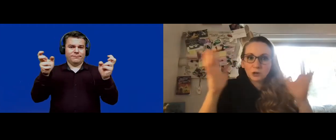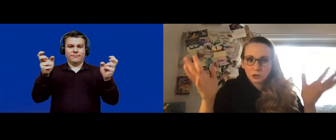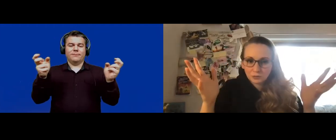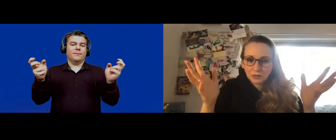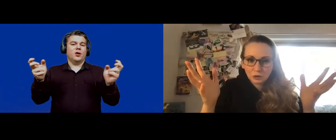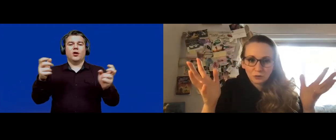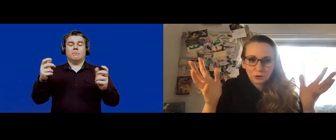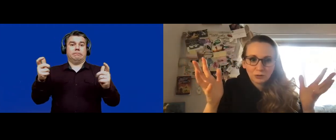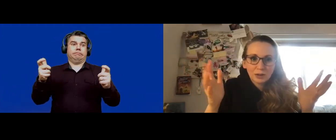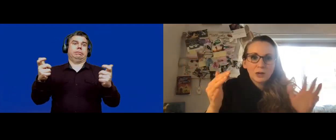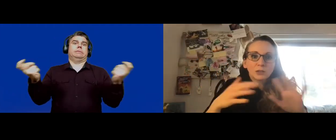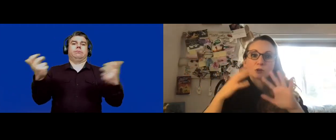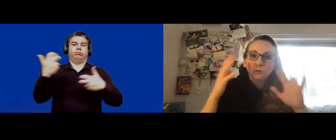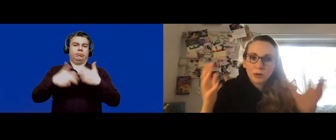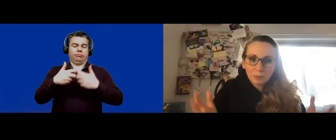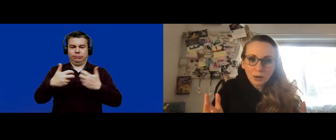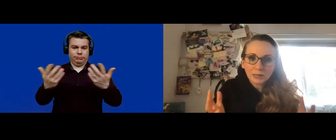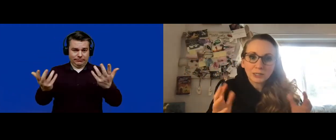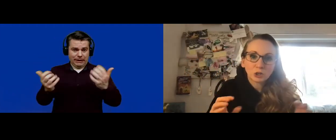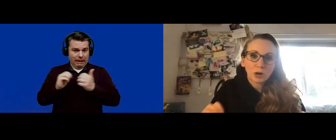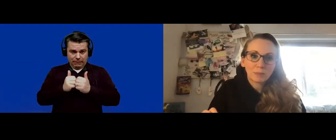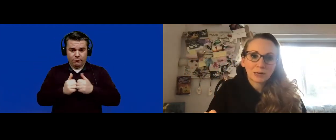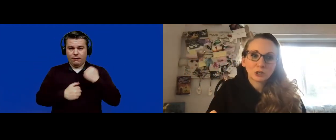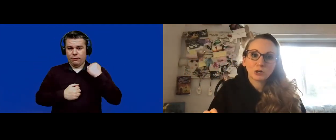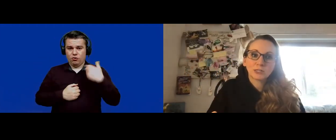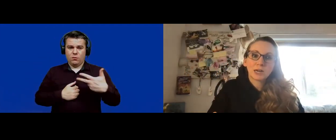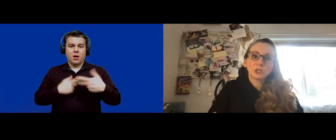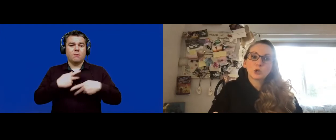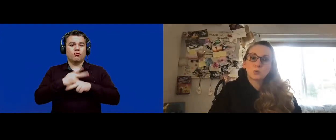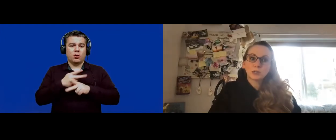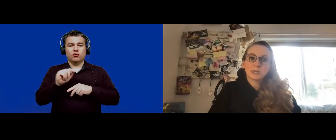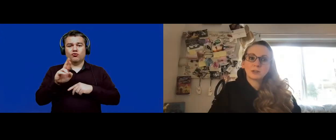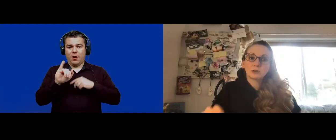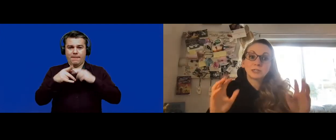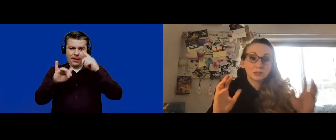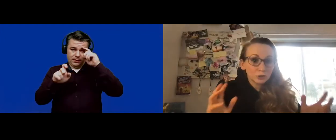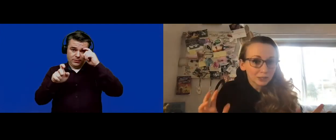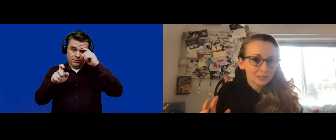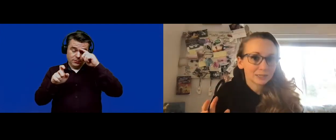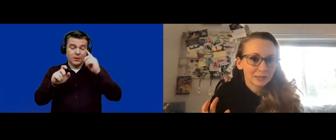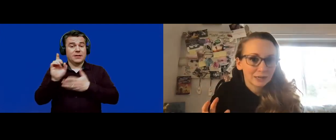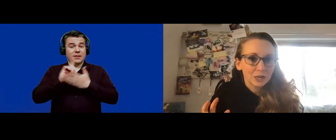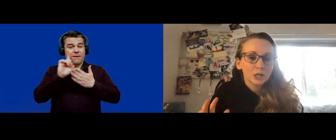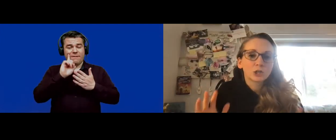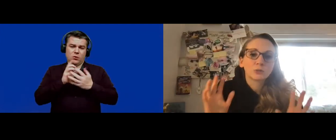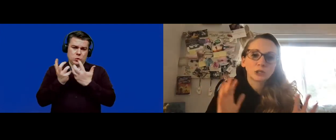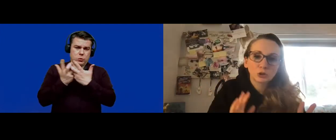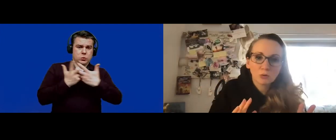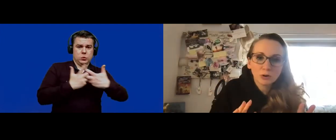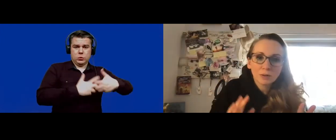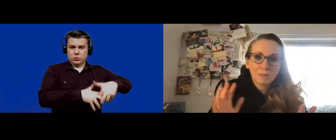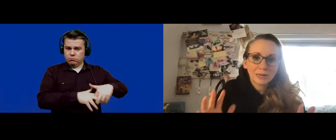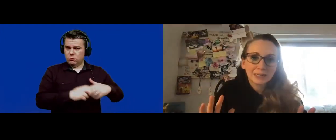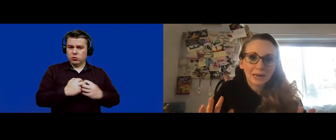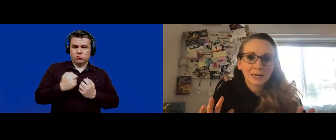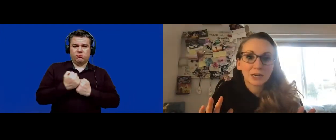is fungus overgrowth. The 3 products in the triplex are designed to work together synergistically to